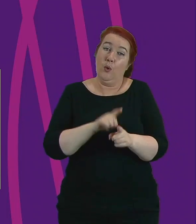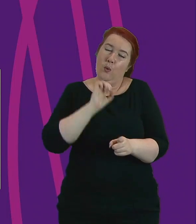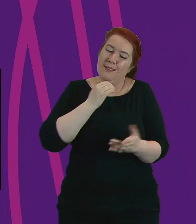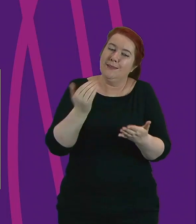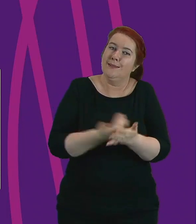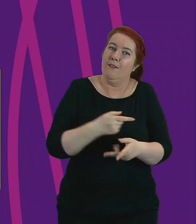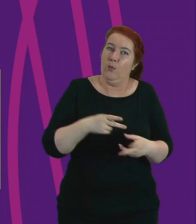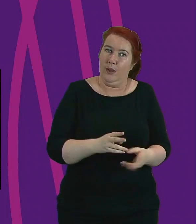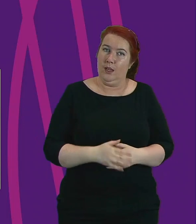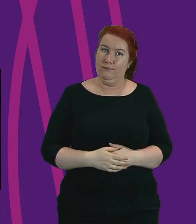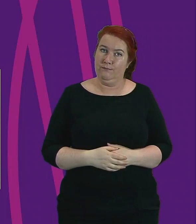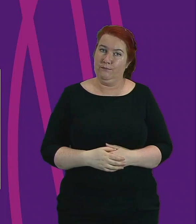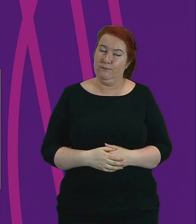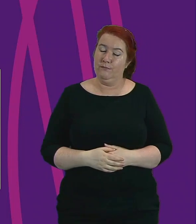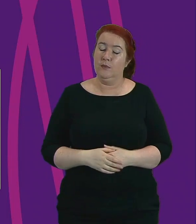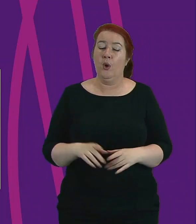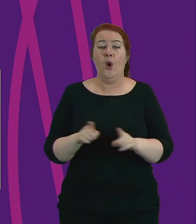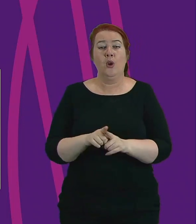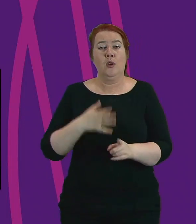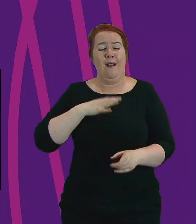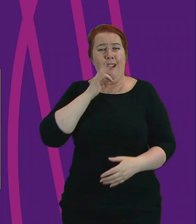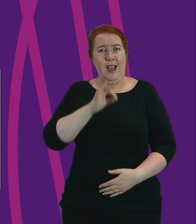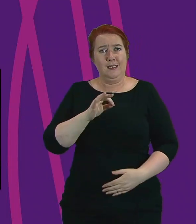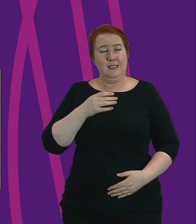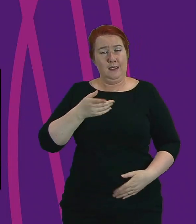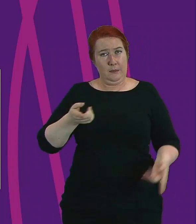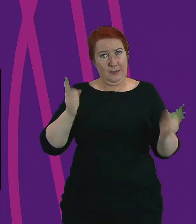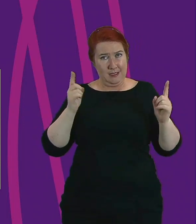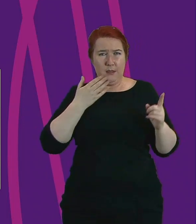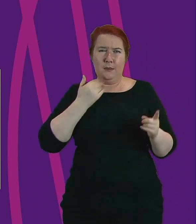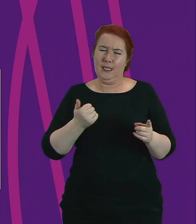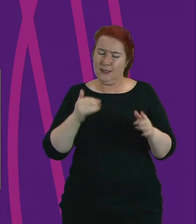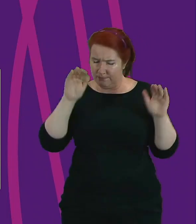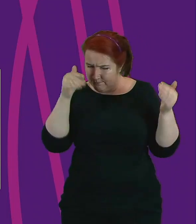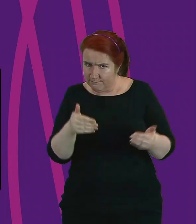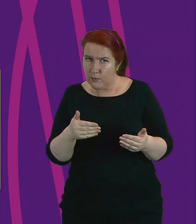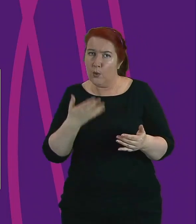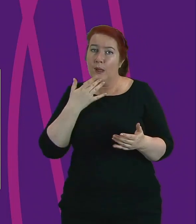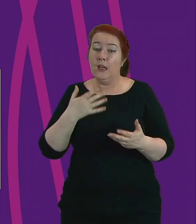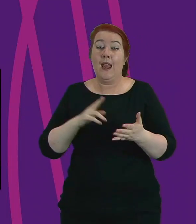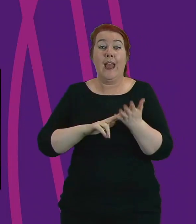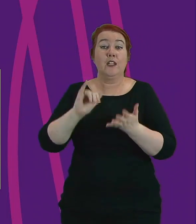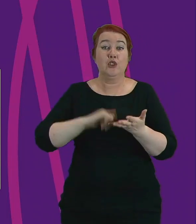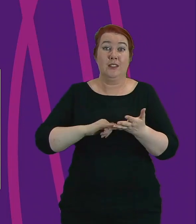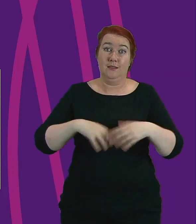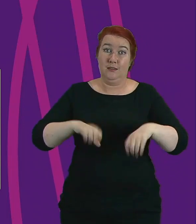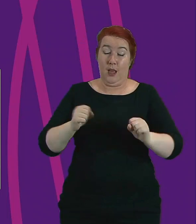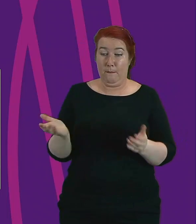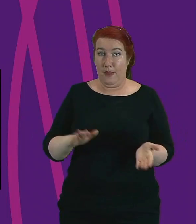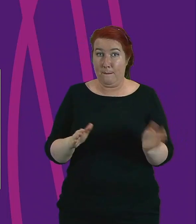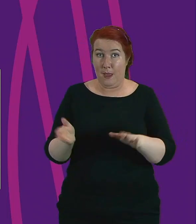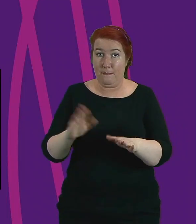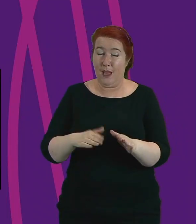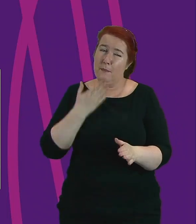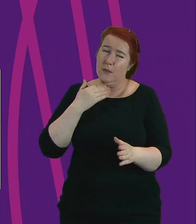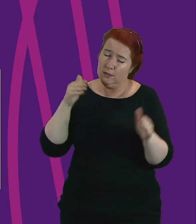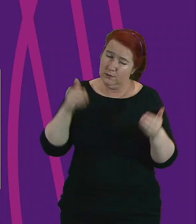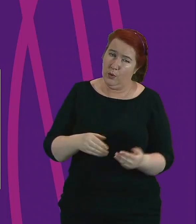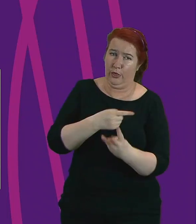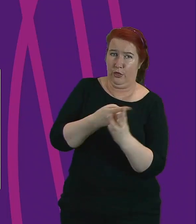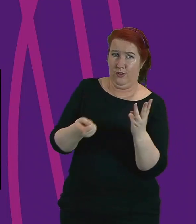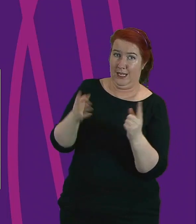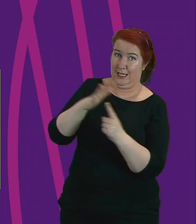by asking the Minister to focus her efforts as we revive parts of our NHS on three key areas of the health